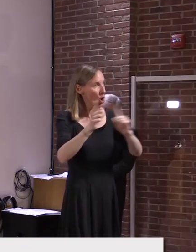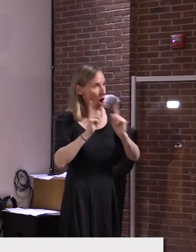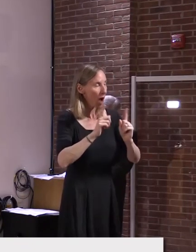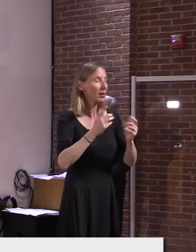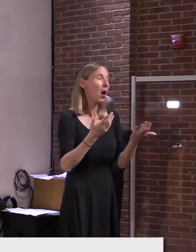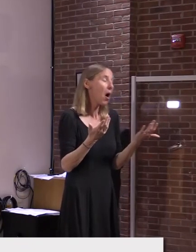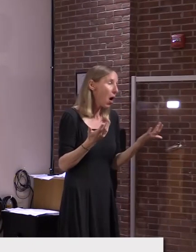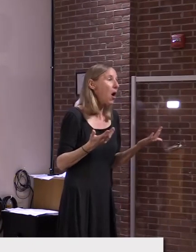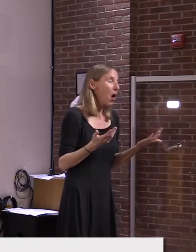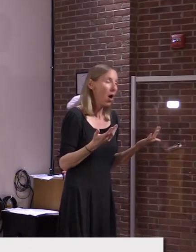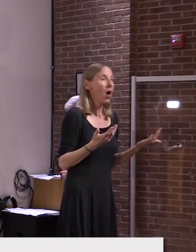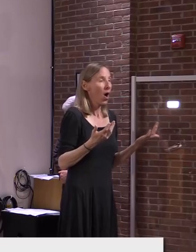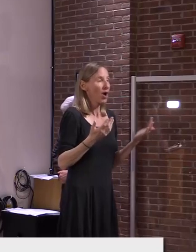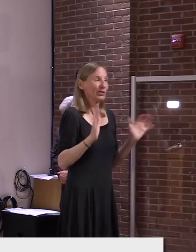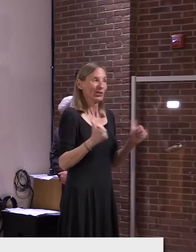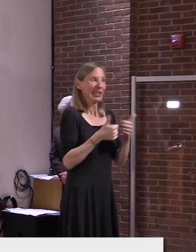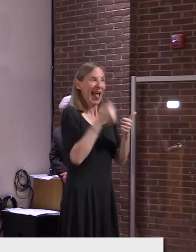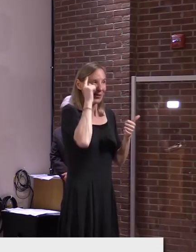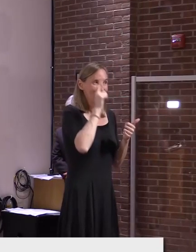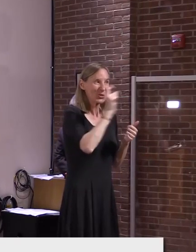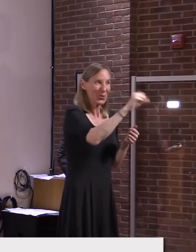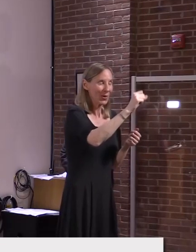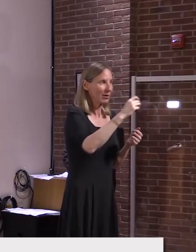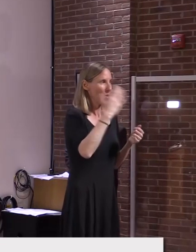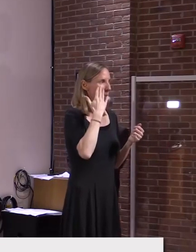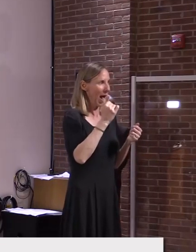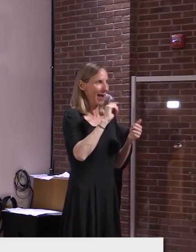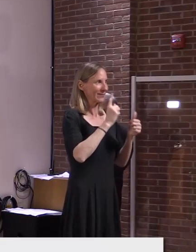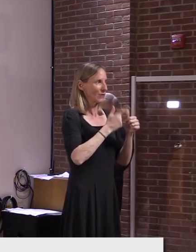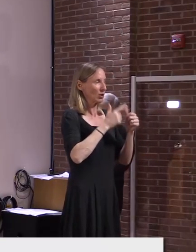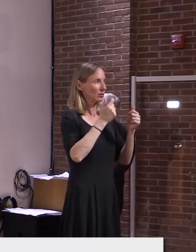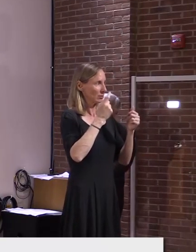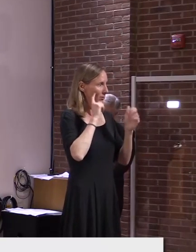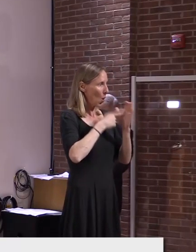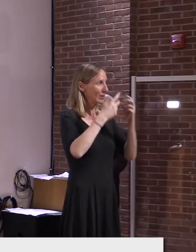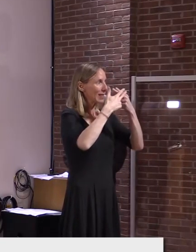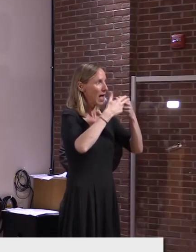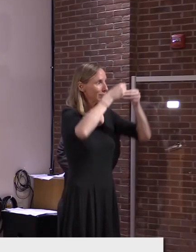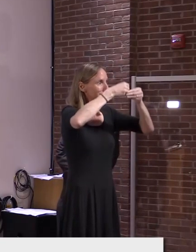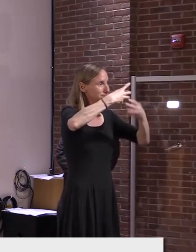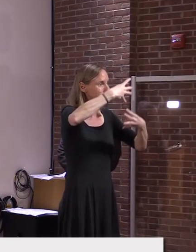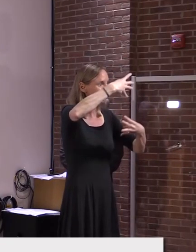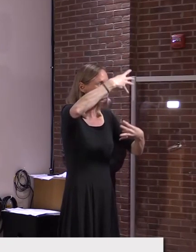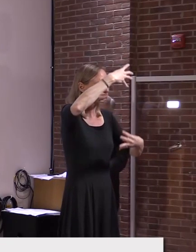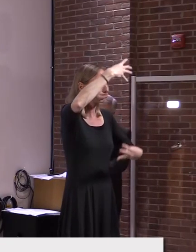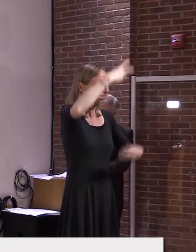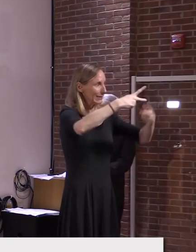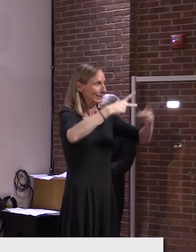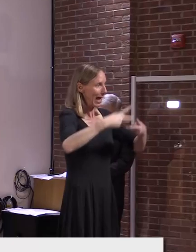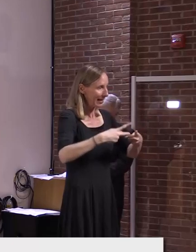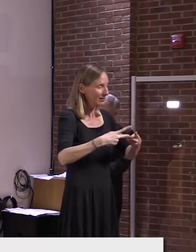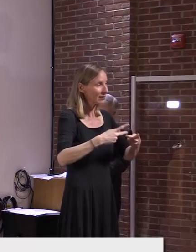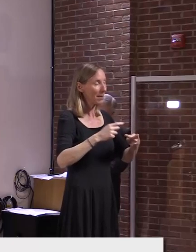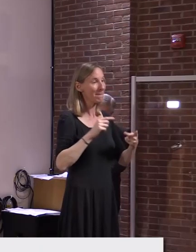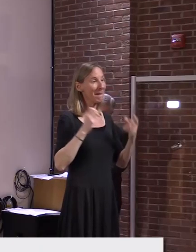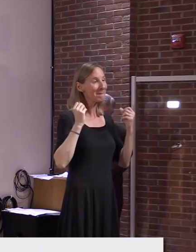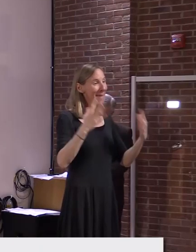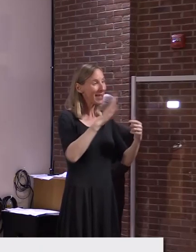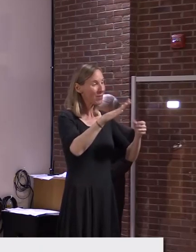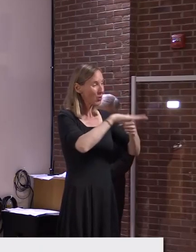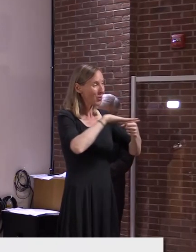obviously, because as you've seen on the slides, there are so many of those sites. But there are healthcare professionals at many of these